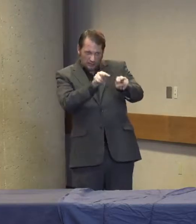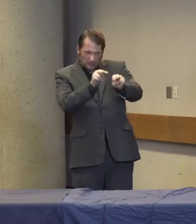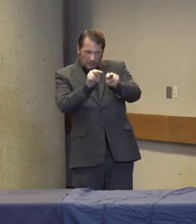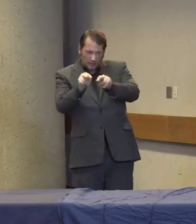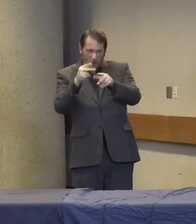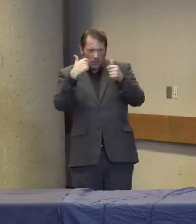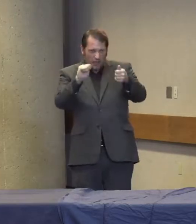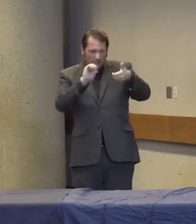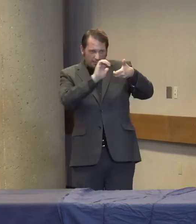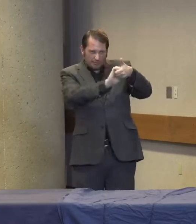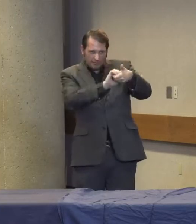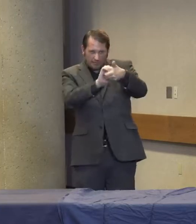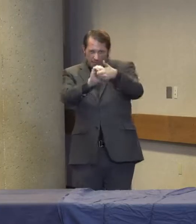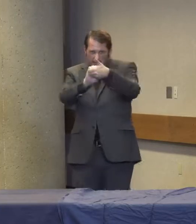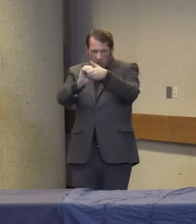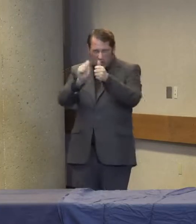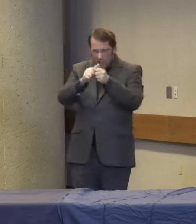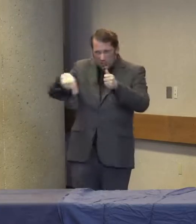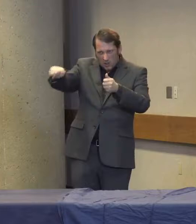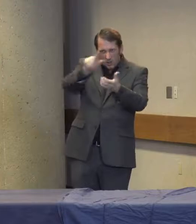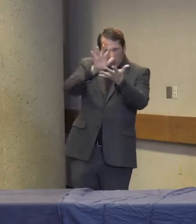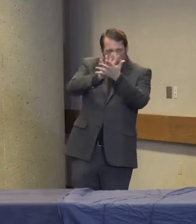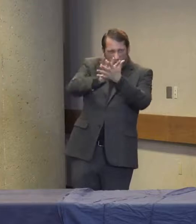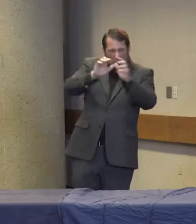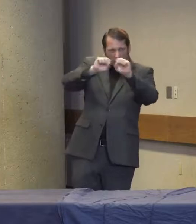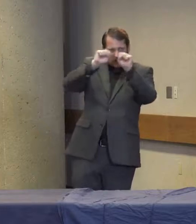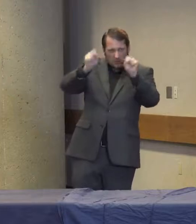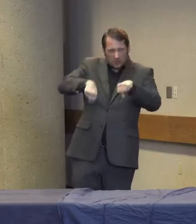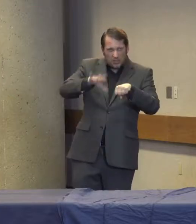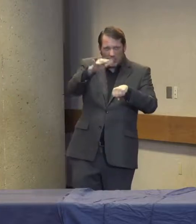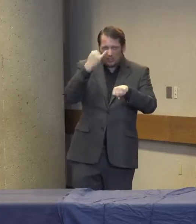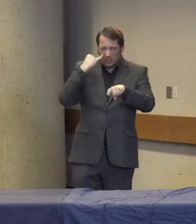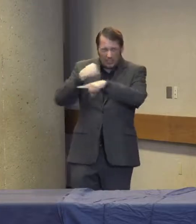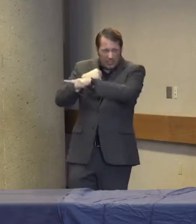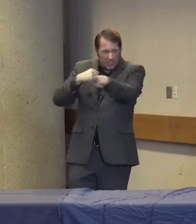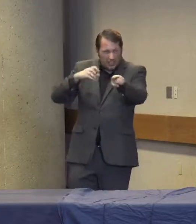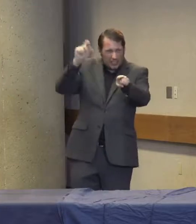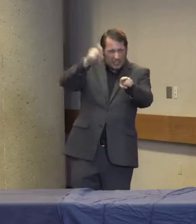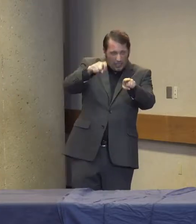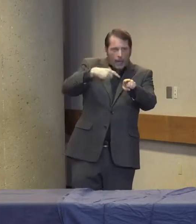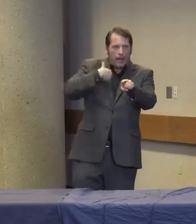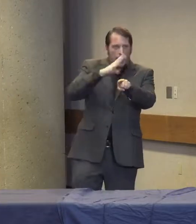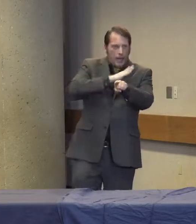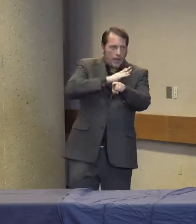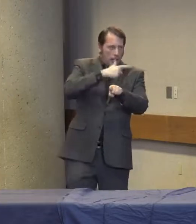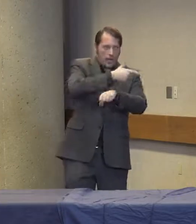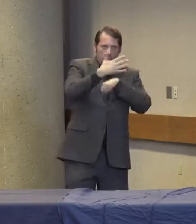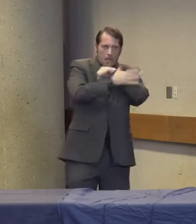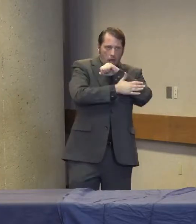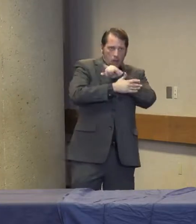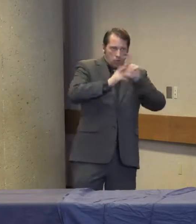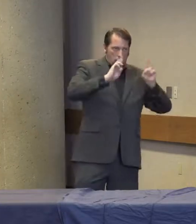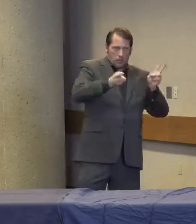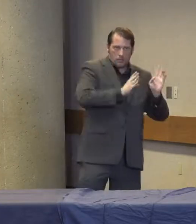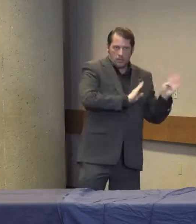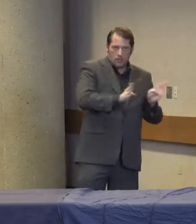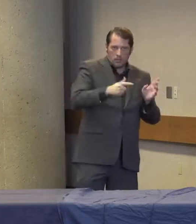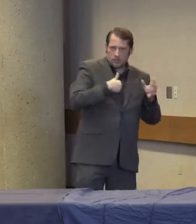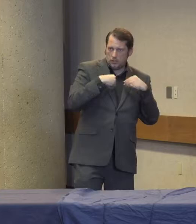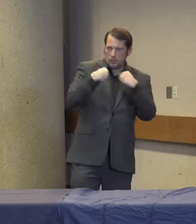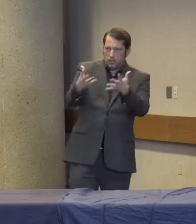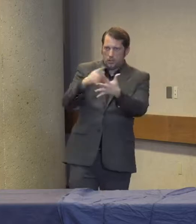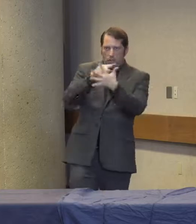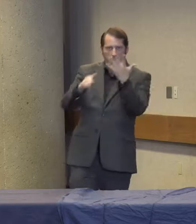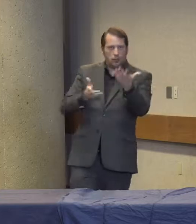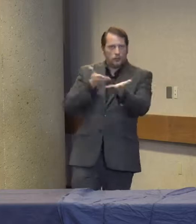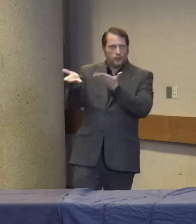sites that we're prepared on the county side with our transportation assets to provide those services as well. And so, you